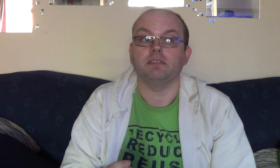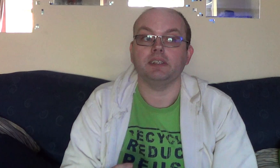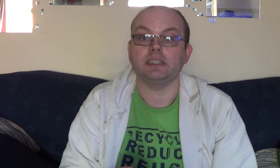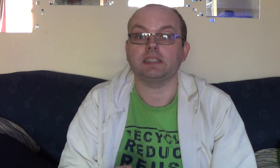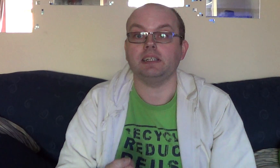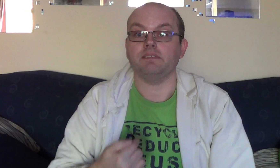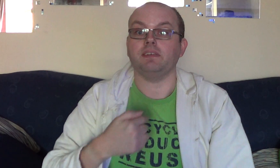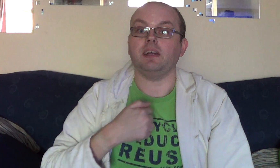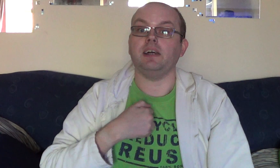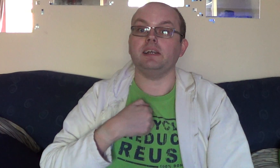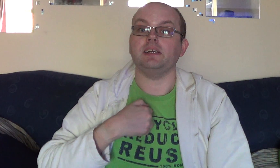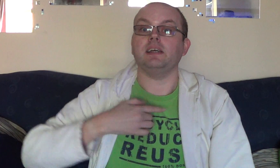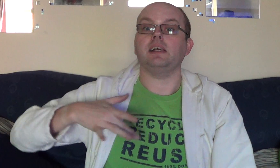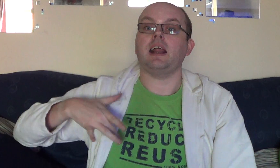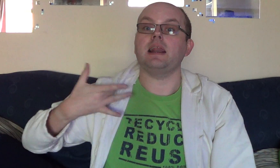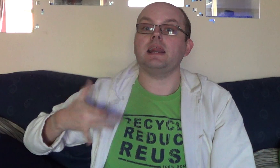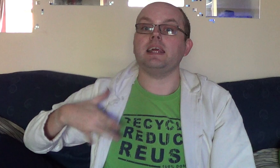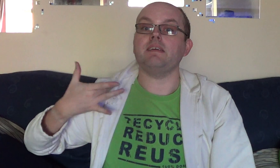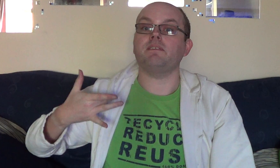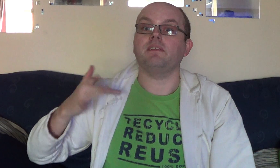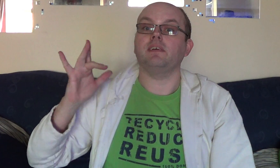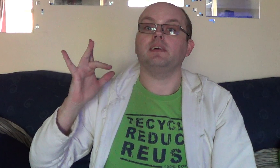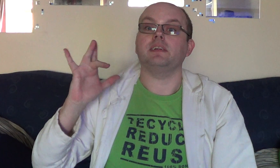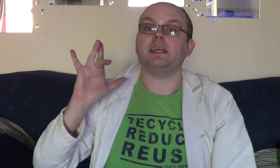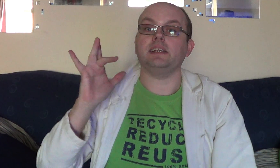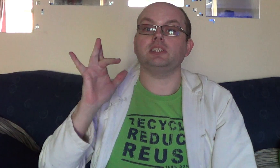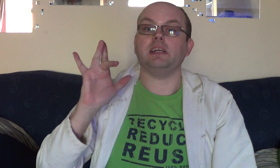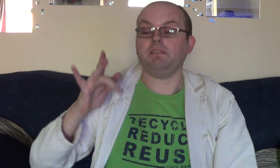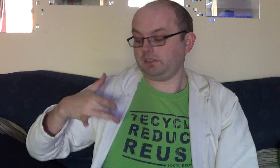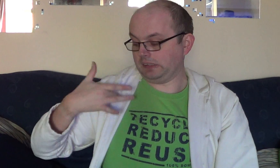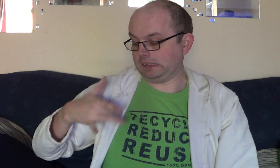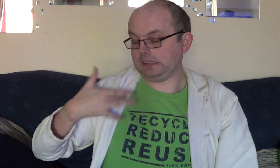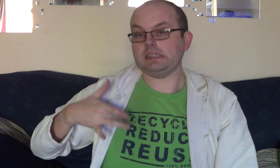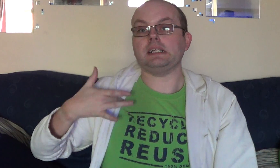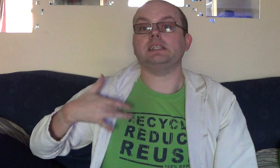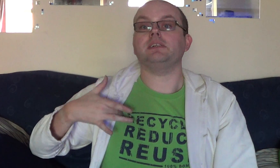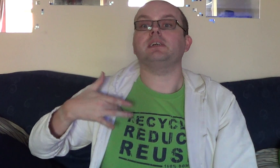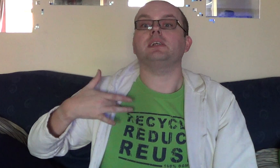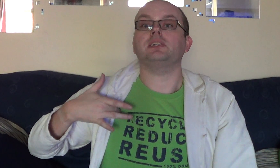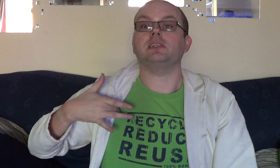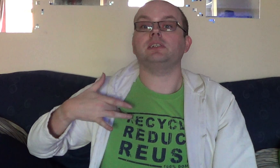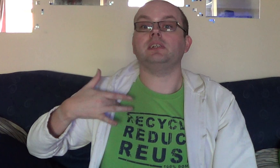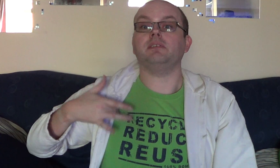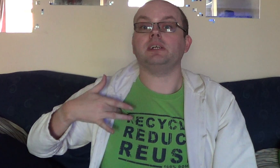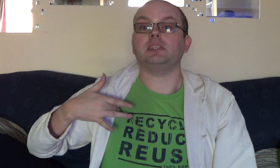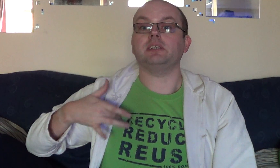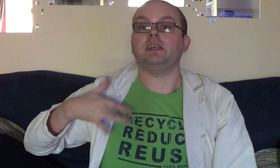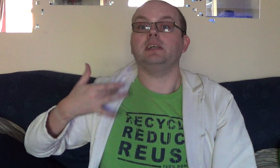reason that I live, that hand shape against your right shoulder,